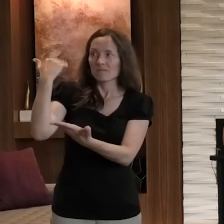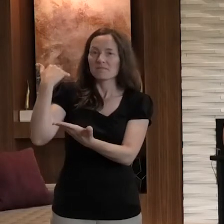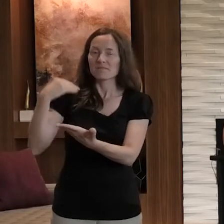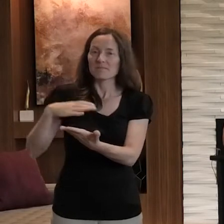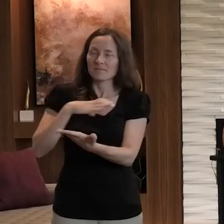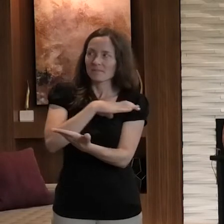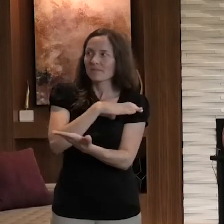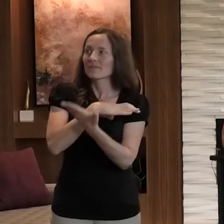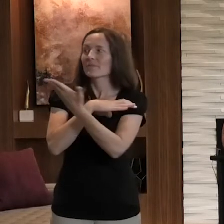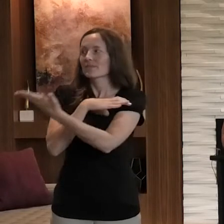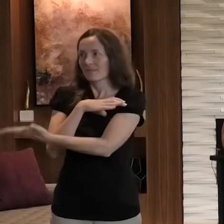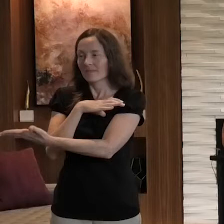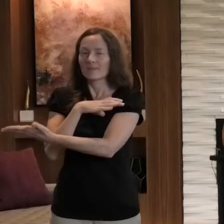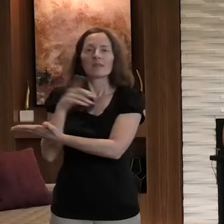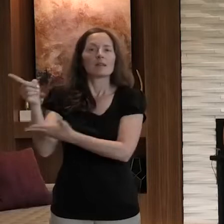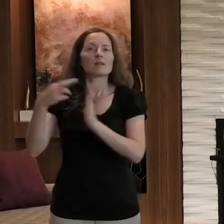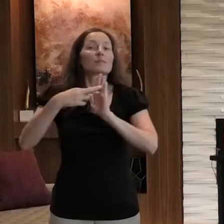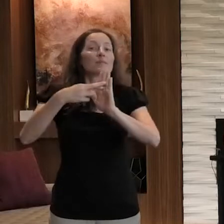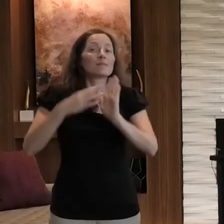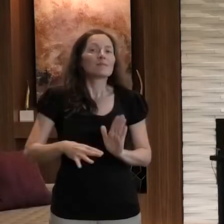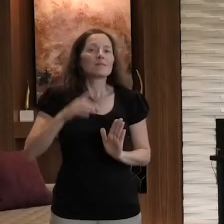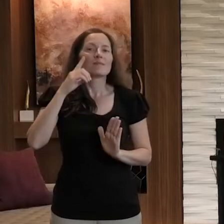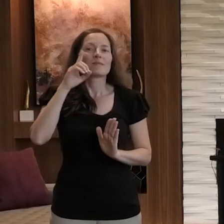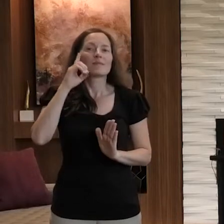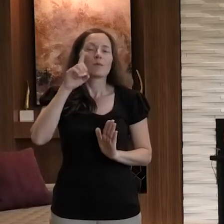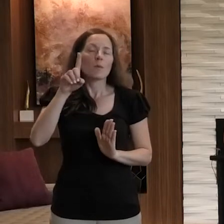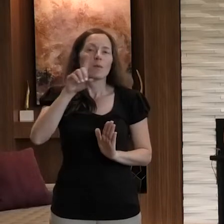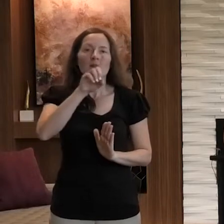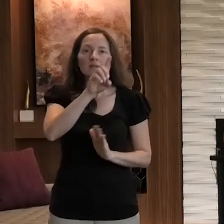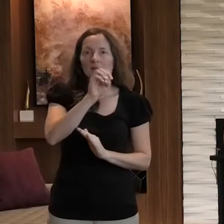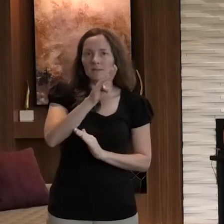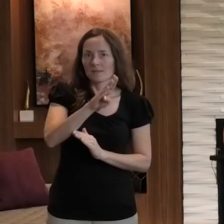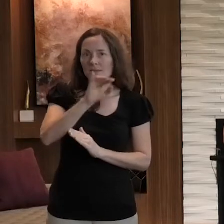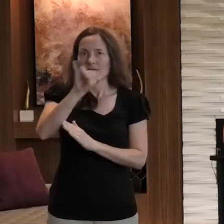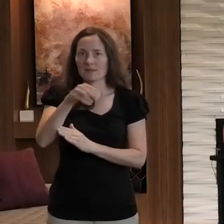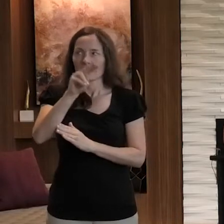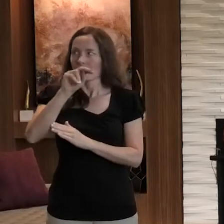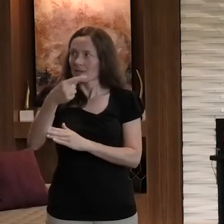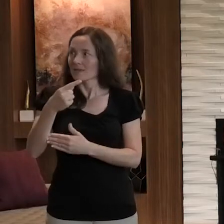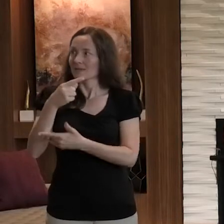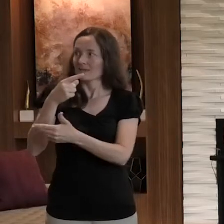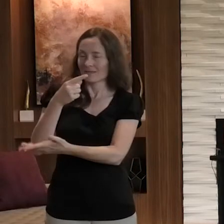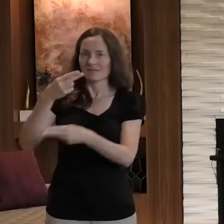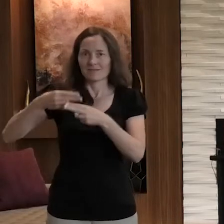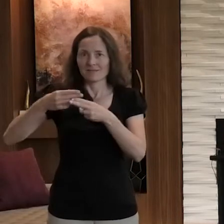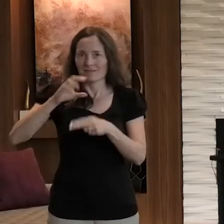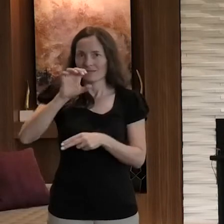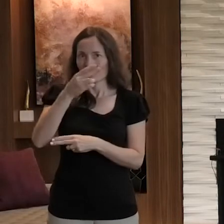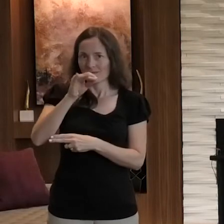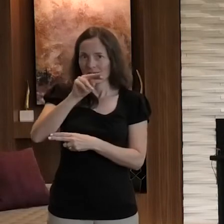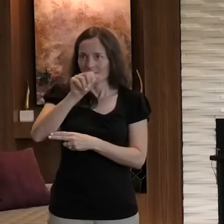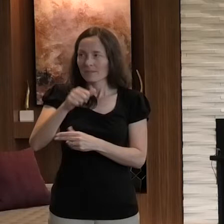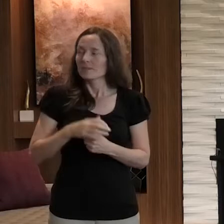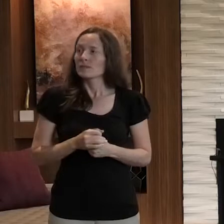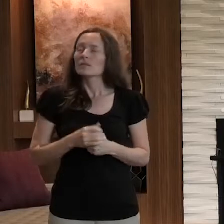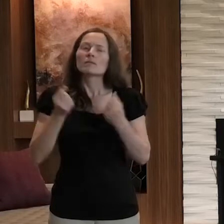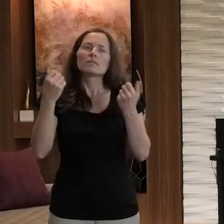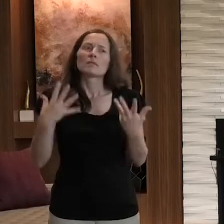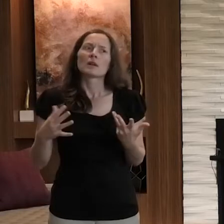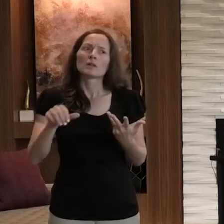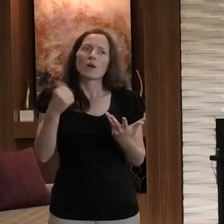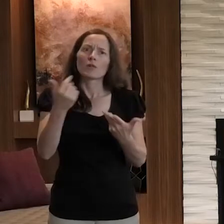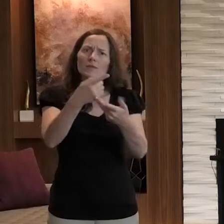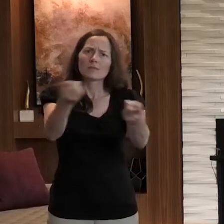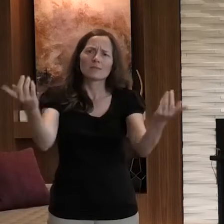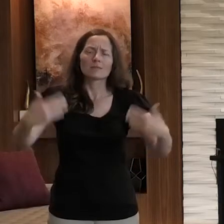County Councilperson Deb Young. China? There she is. Now, we have many other folks that are in the audience. You are all